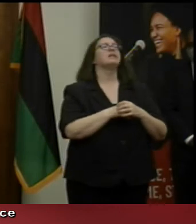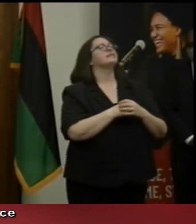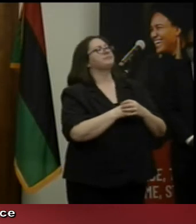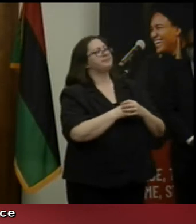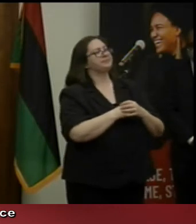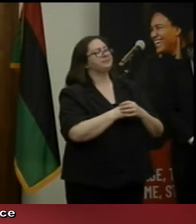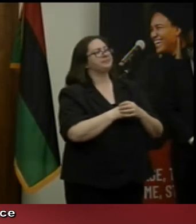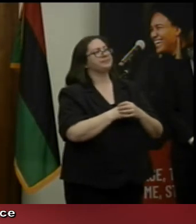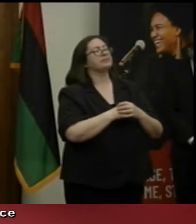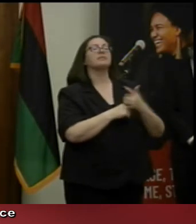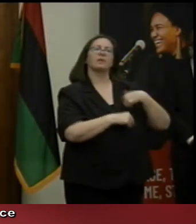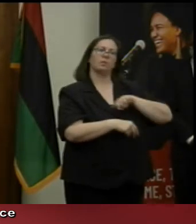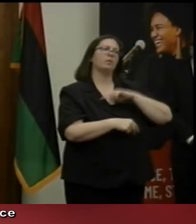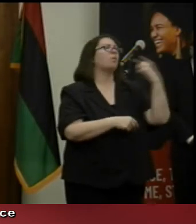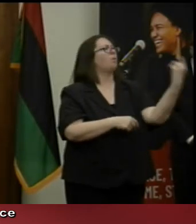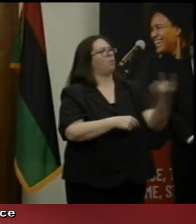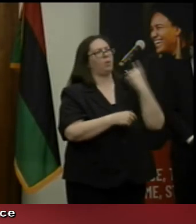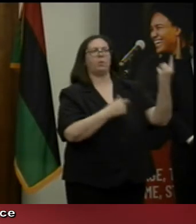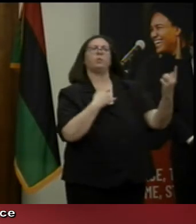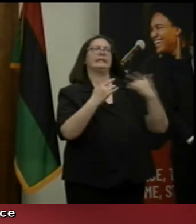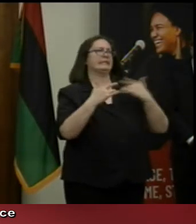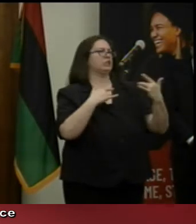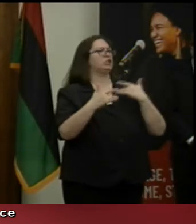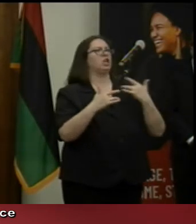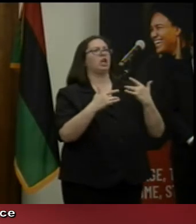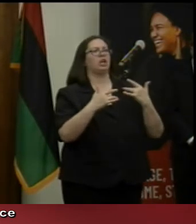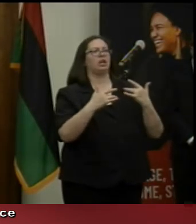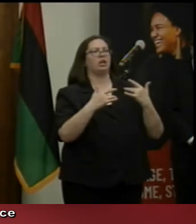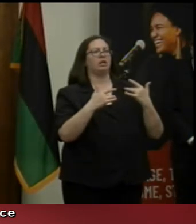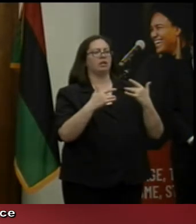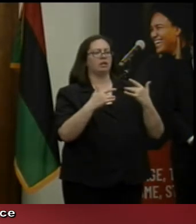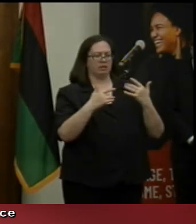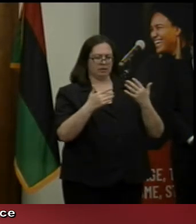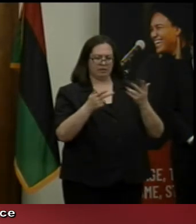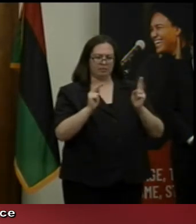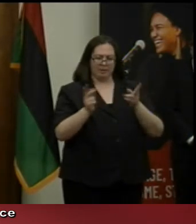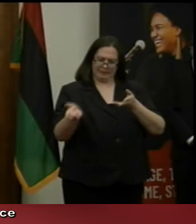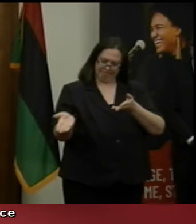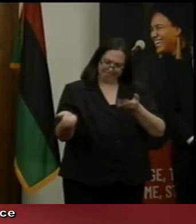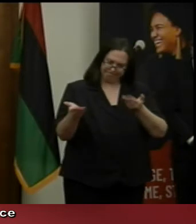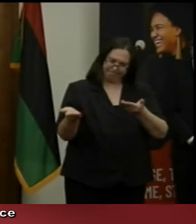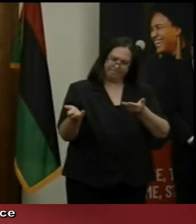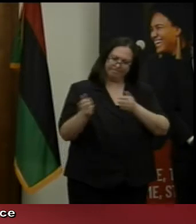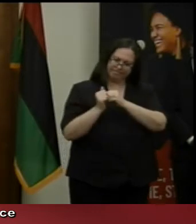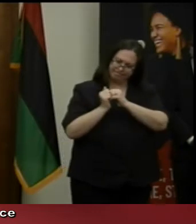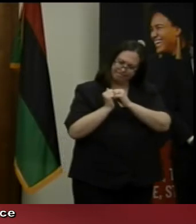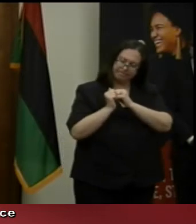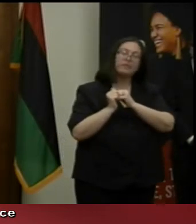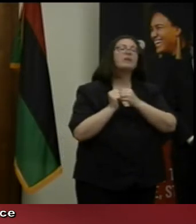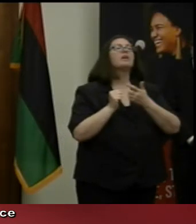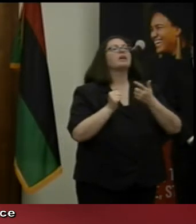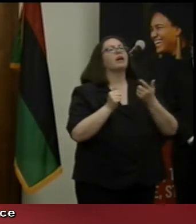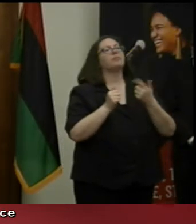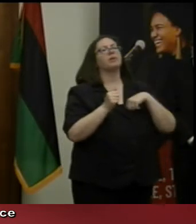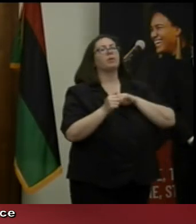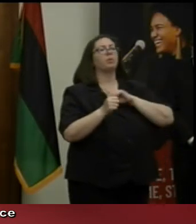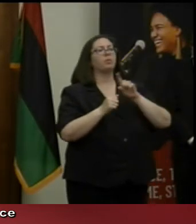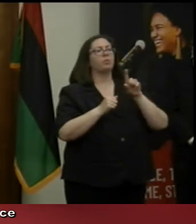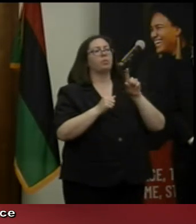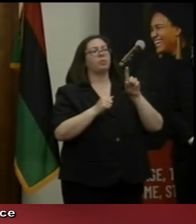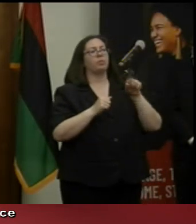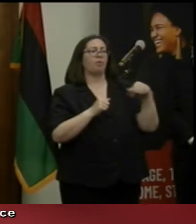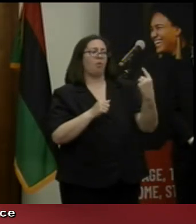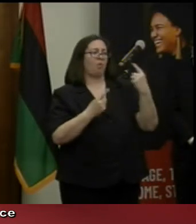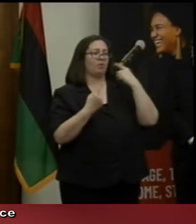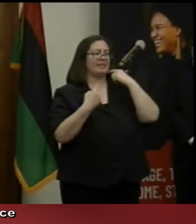We're always concerned about bringing folks along. We are only as successful as we are so